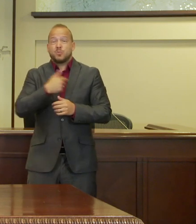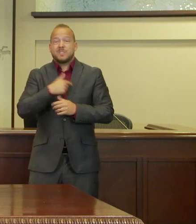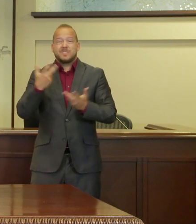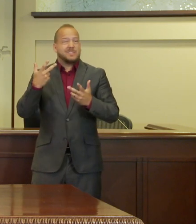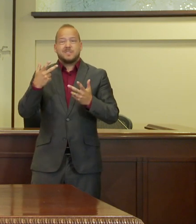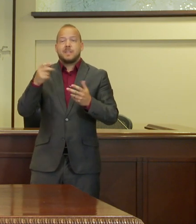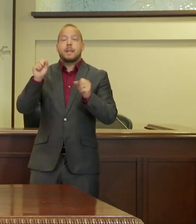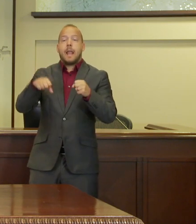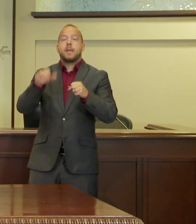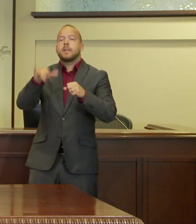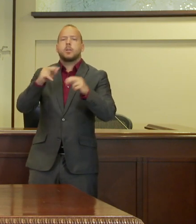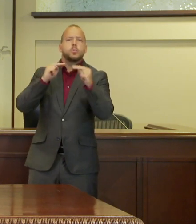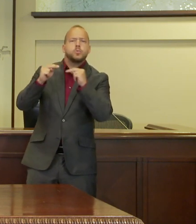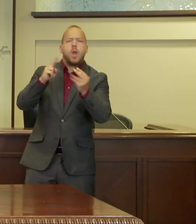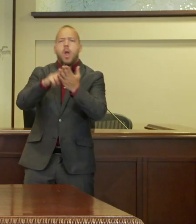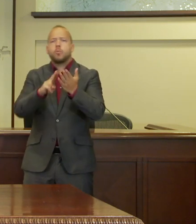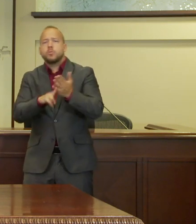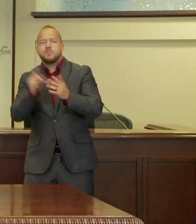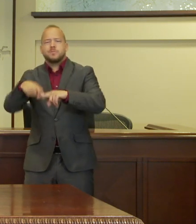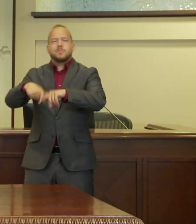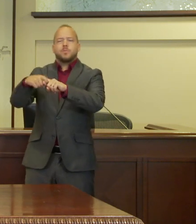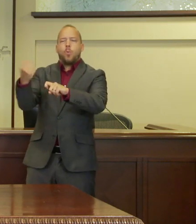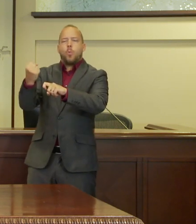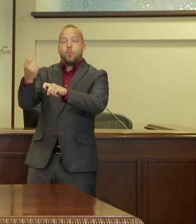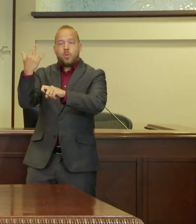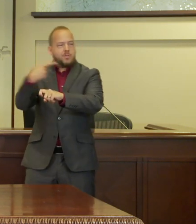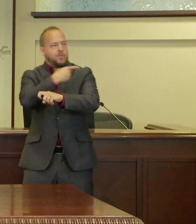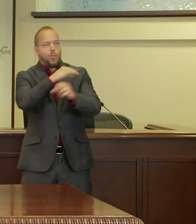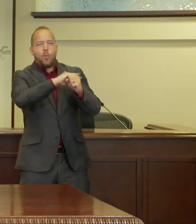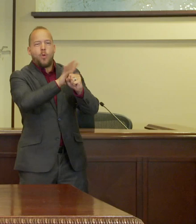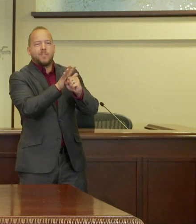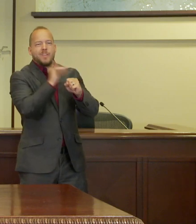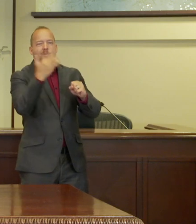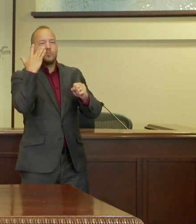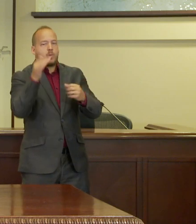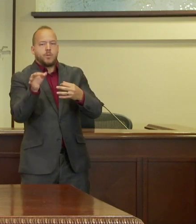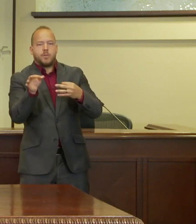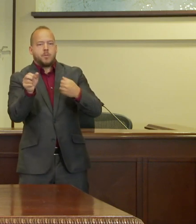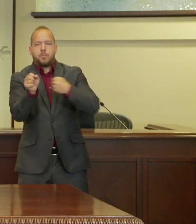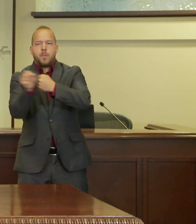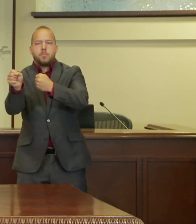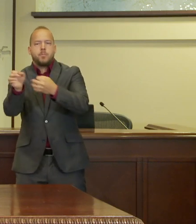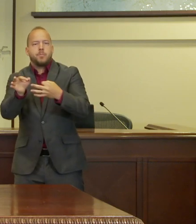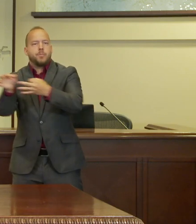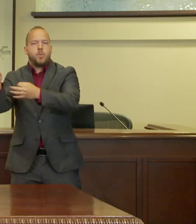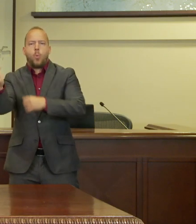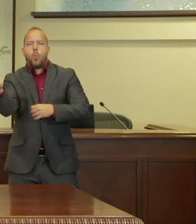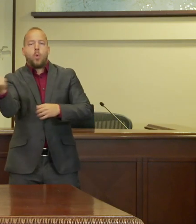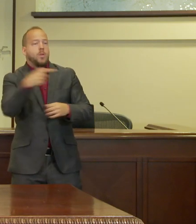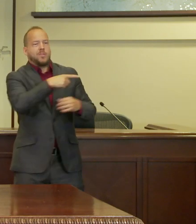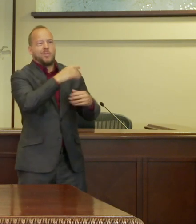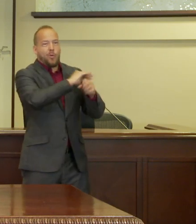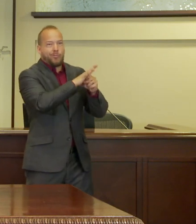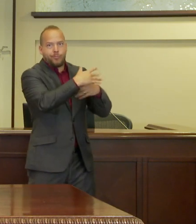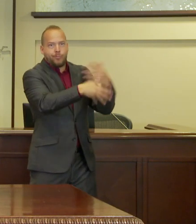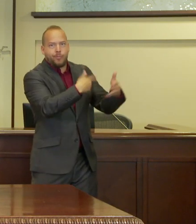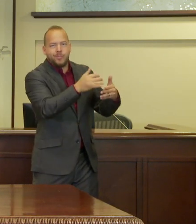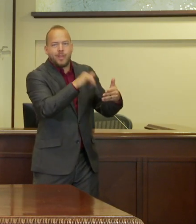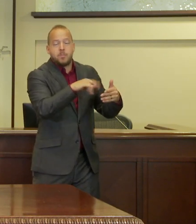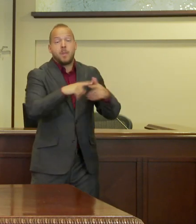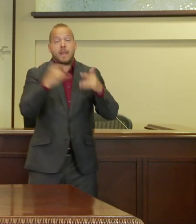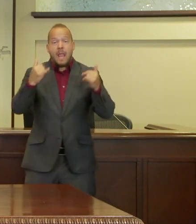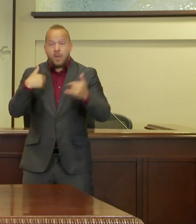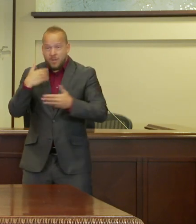COVID crisis hit. We start negotiations by bargaining the ground